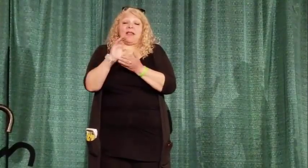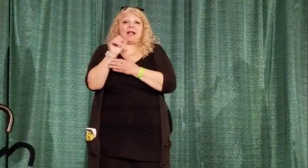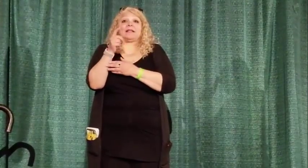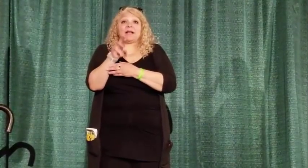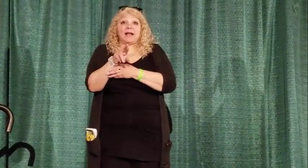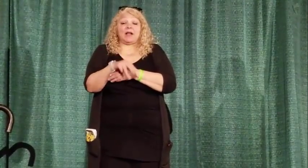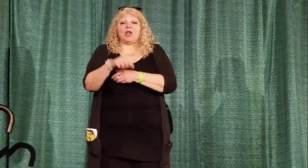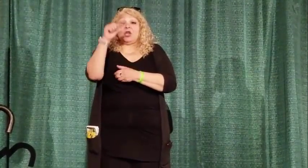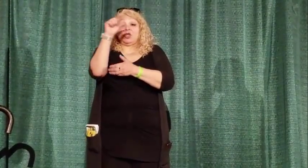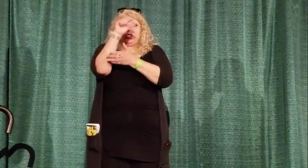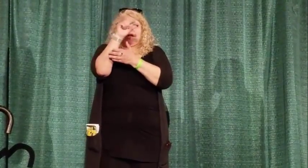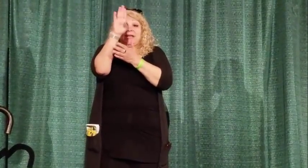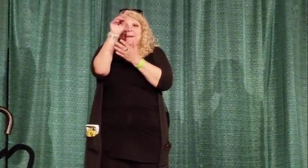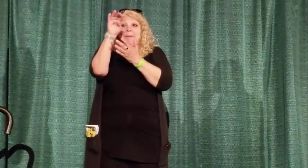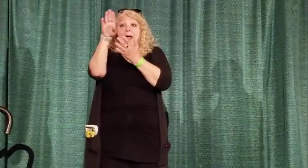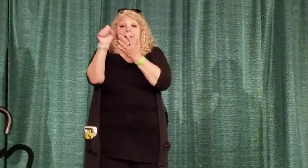The GBOMS acronym